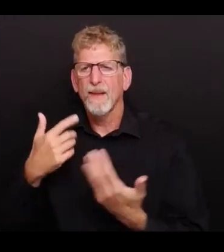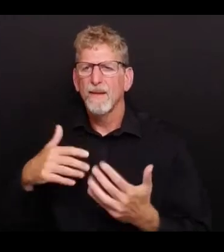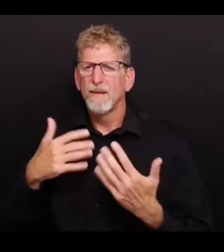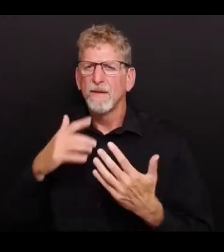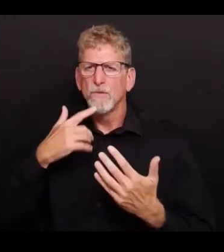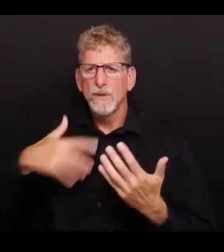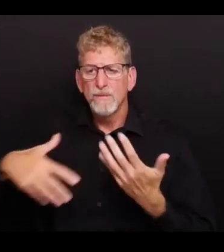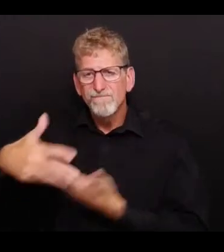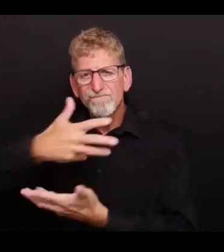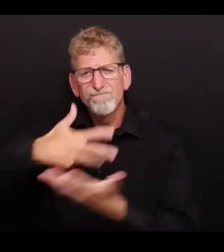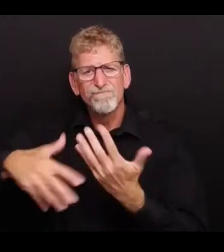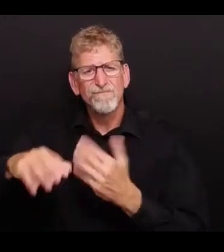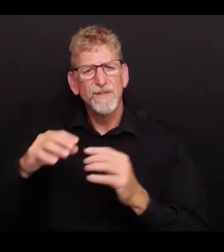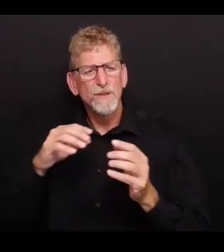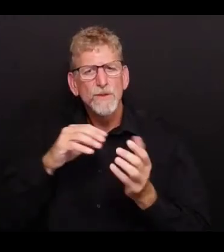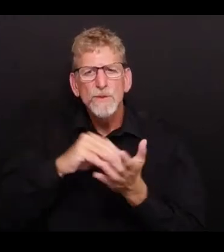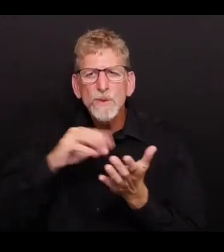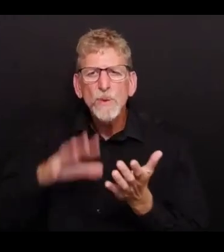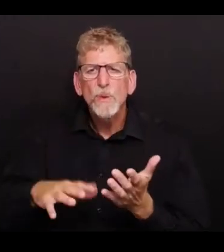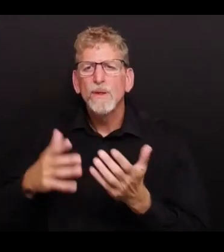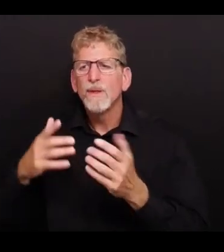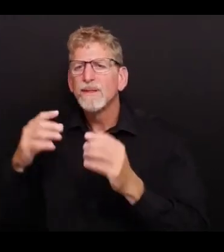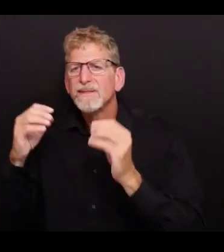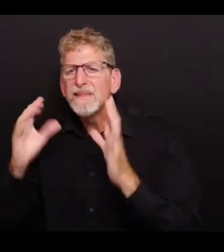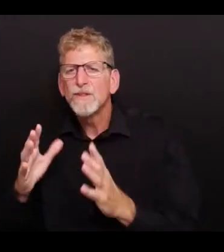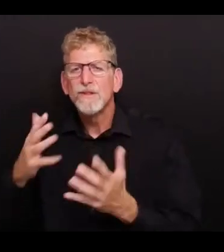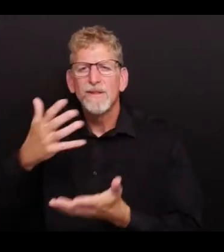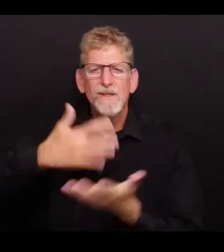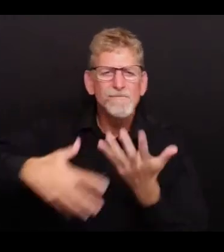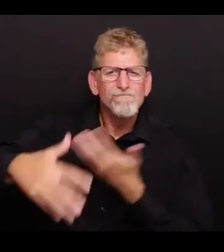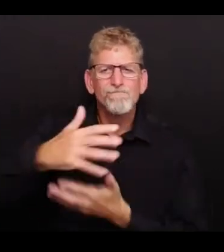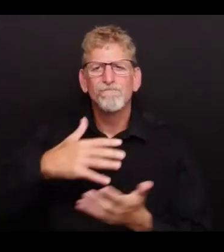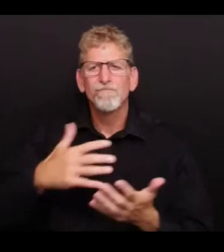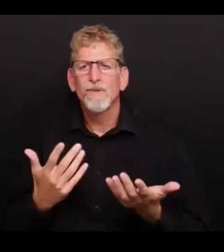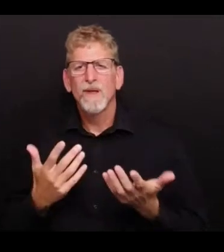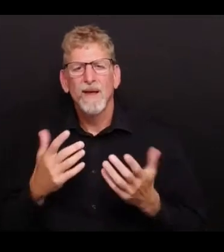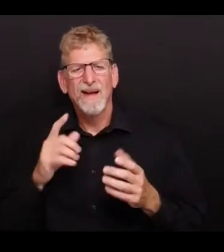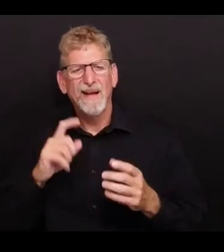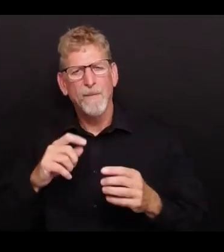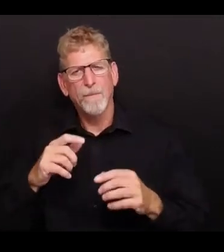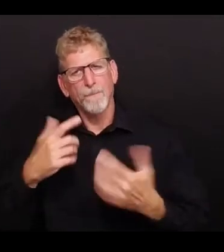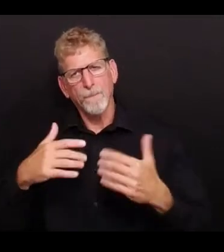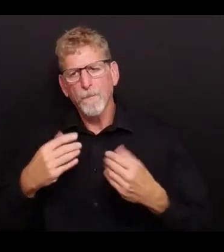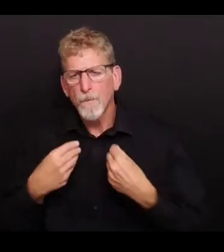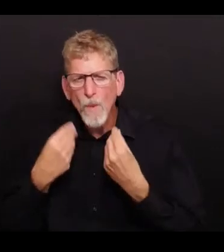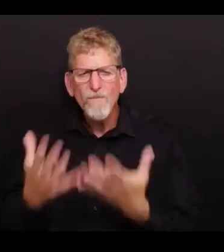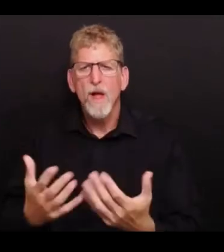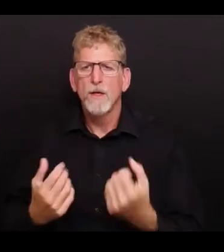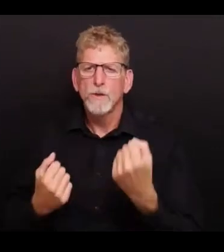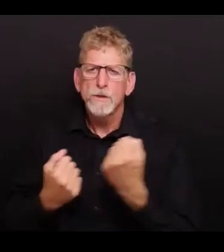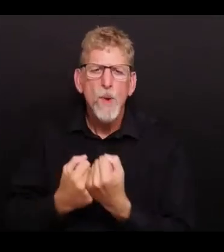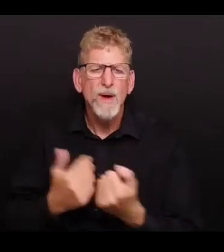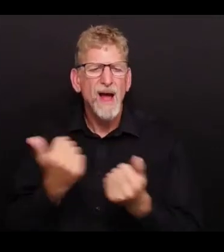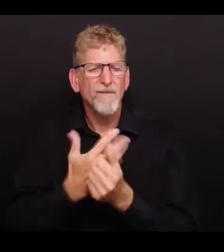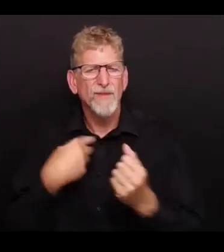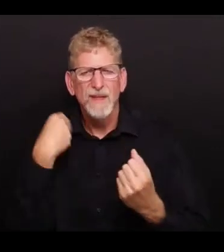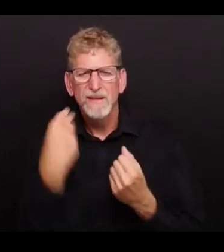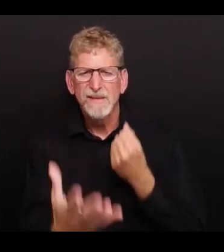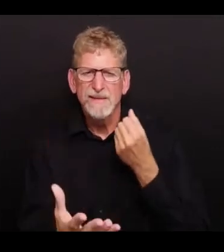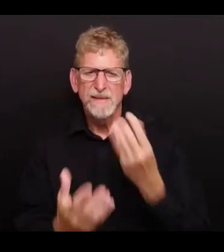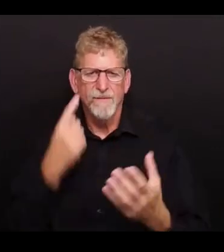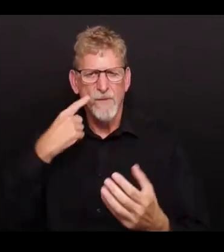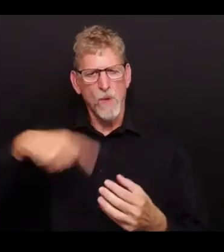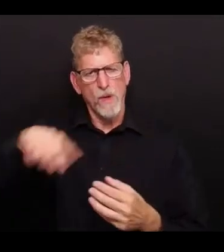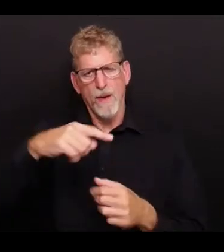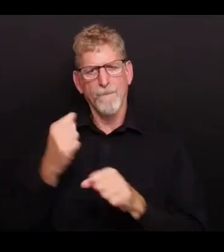provide nutrition services, and to physical health support and services. And one of those adults who cares deeply about our students on